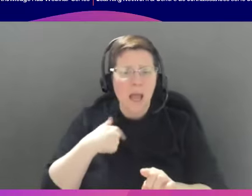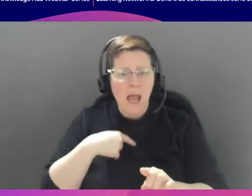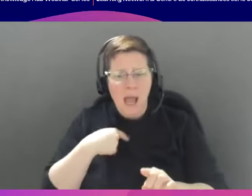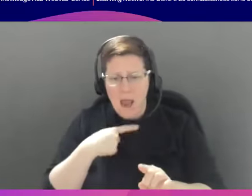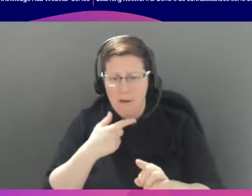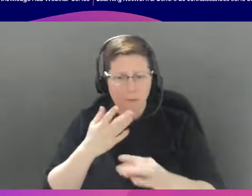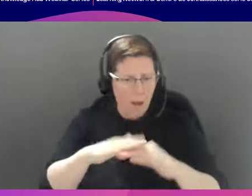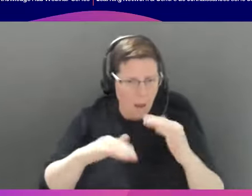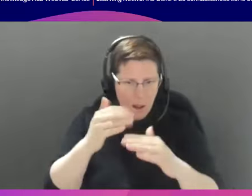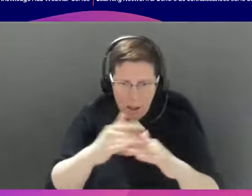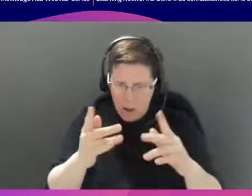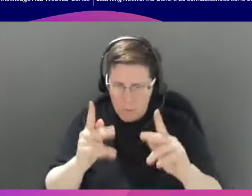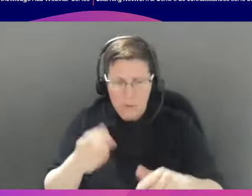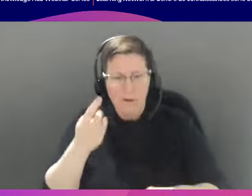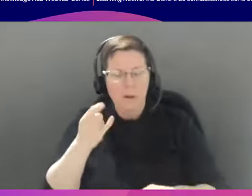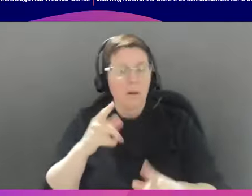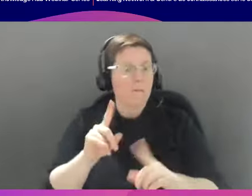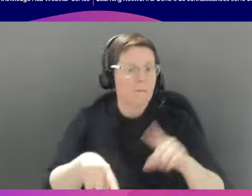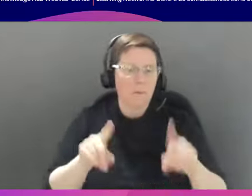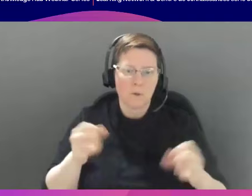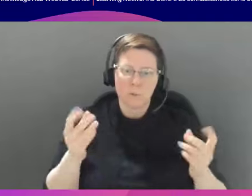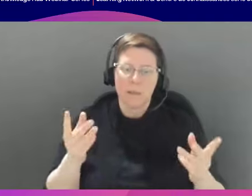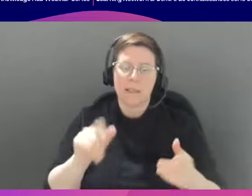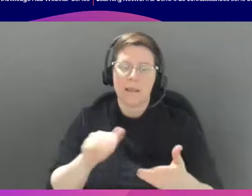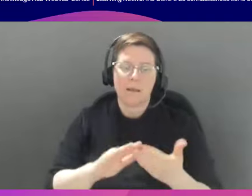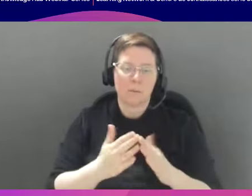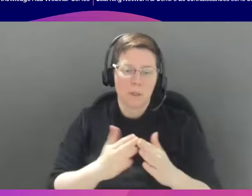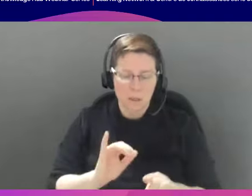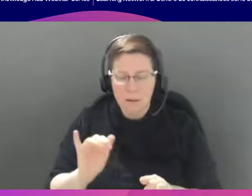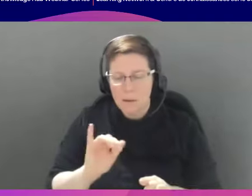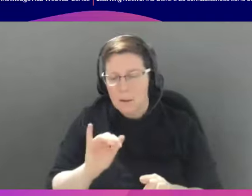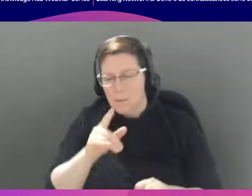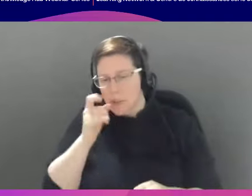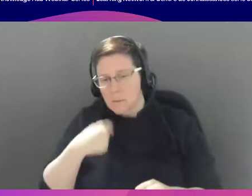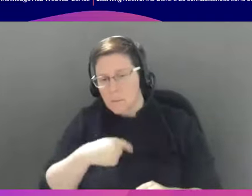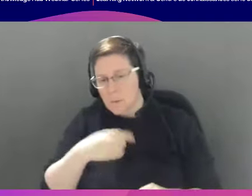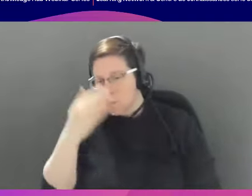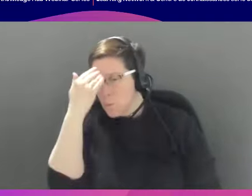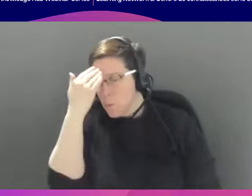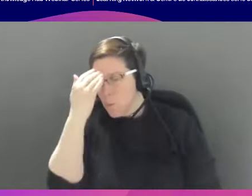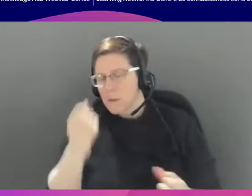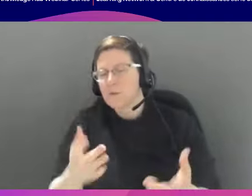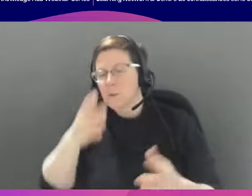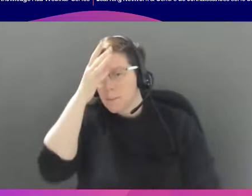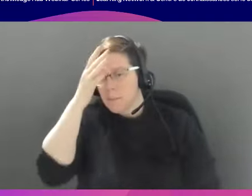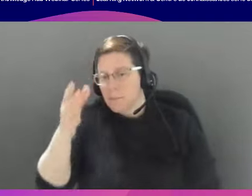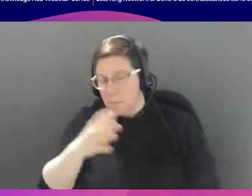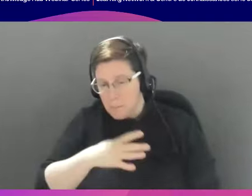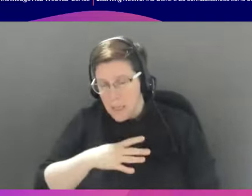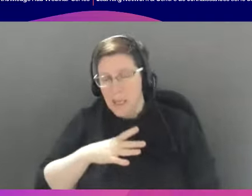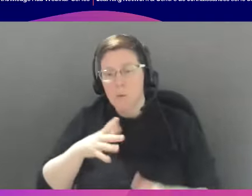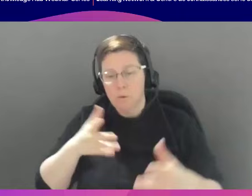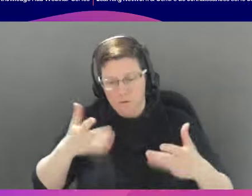there is a lot of variety within this community. And also because we know that so many men perpetrators of